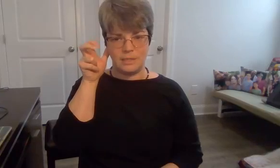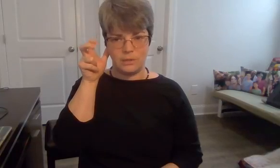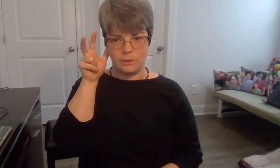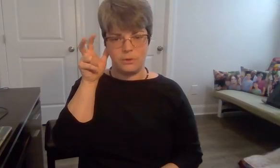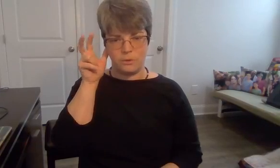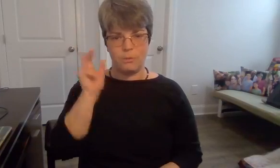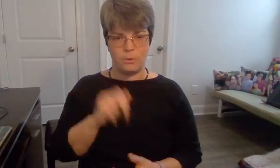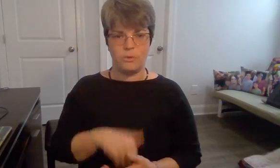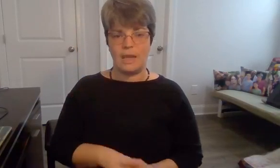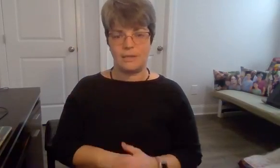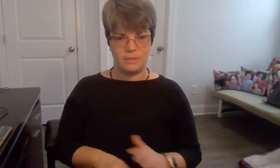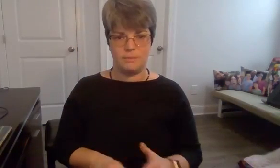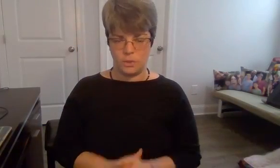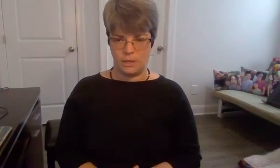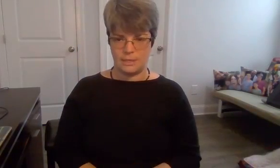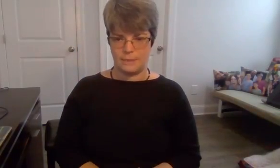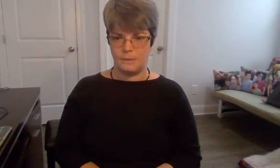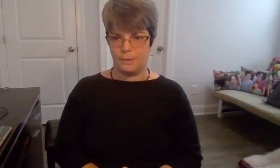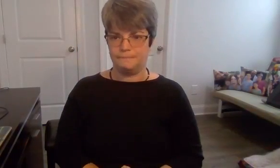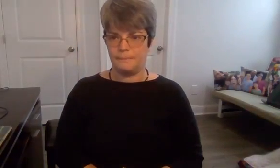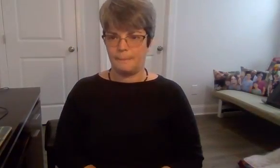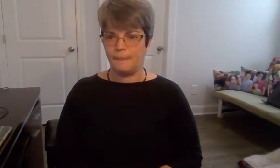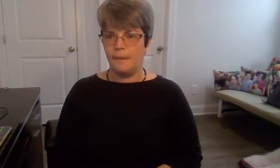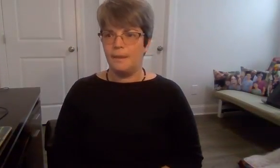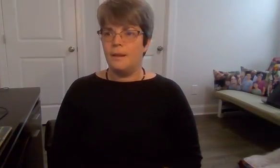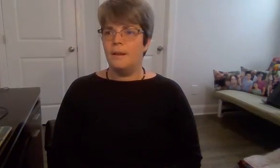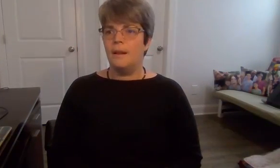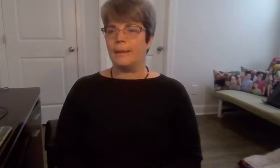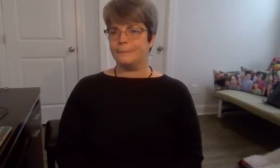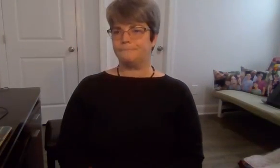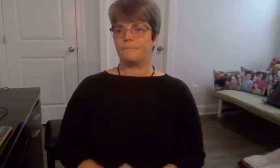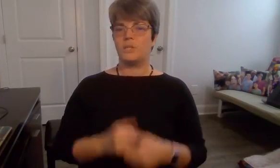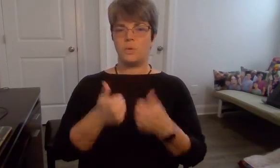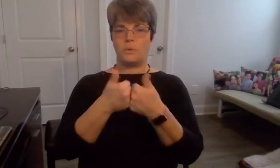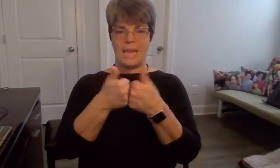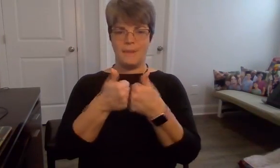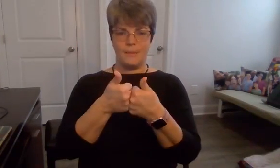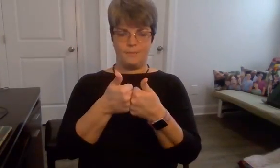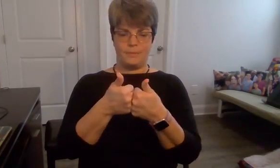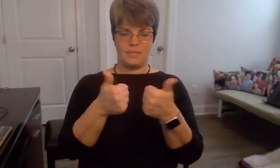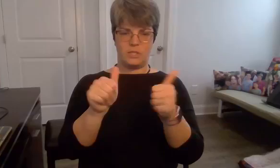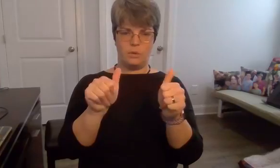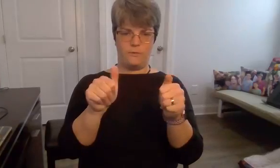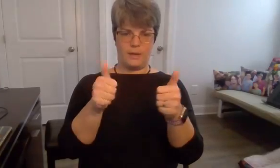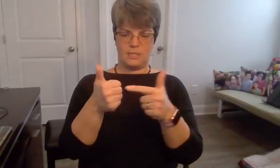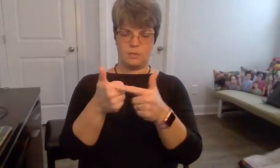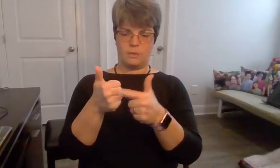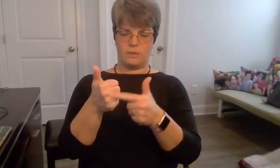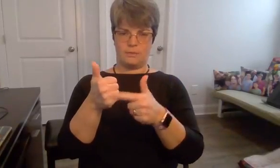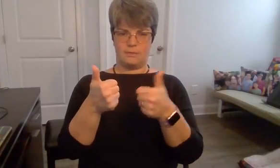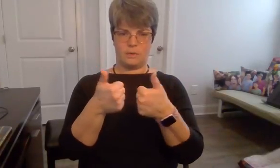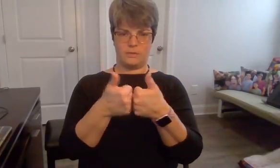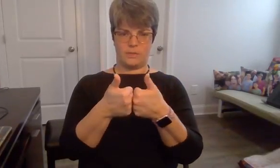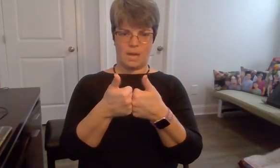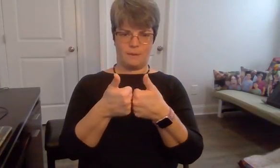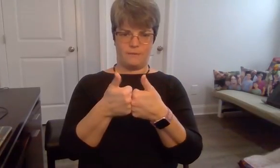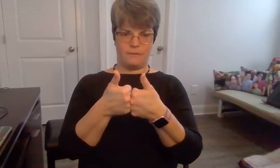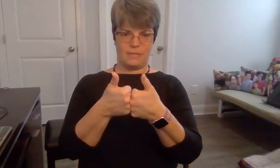easier for you. They're both, yes, totally acceptable. So game is 2 fists with the sort of top of your fists